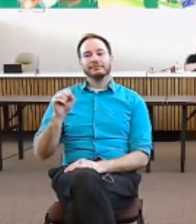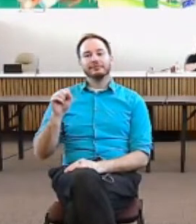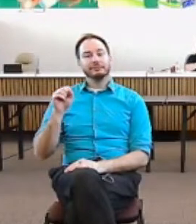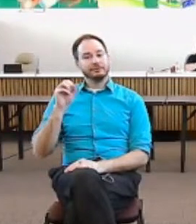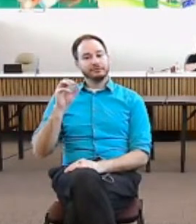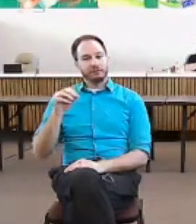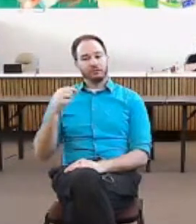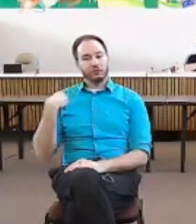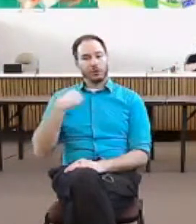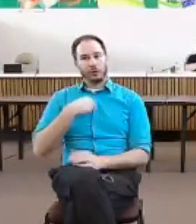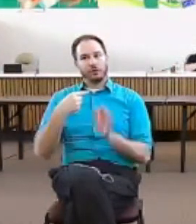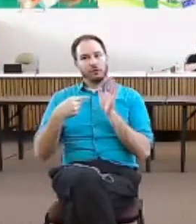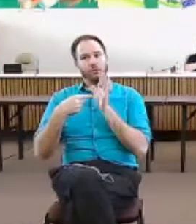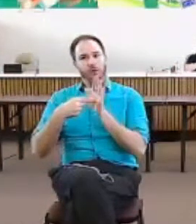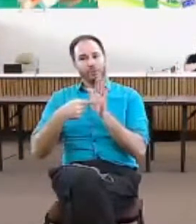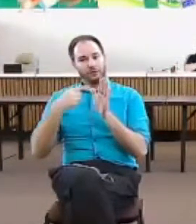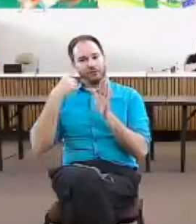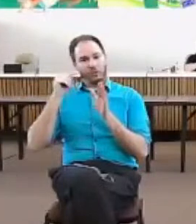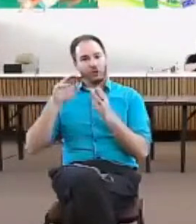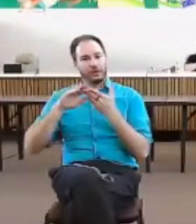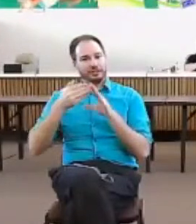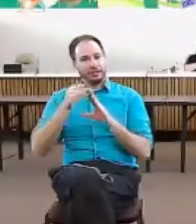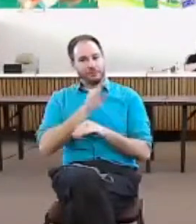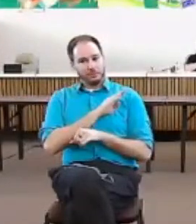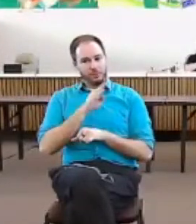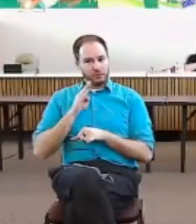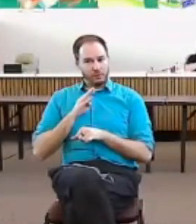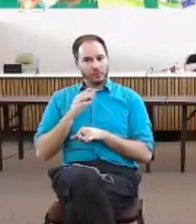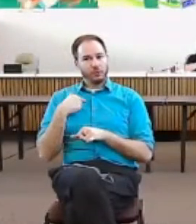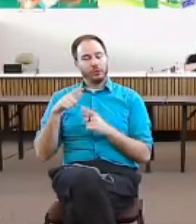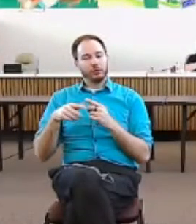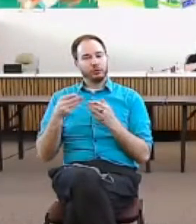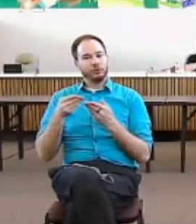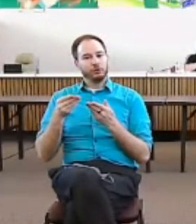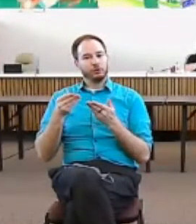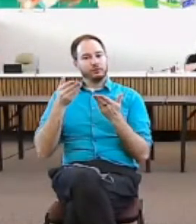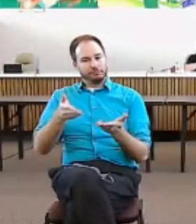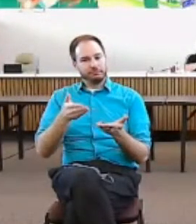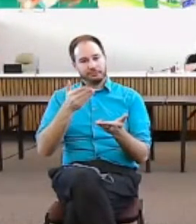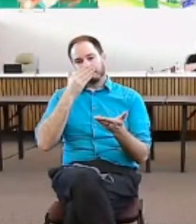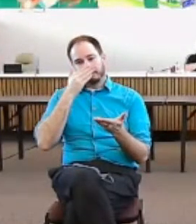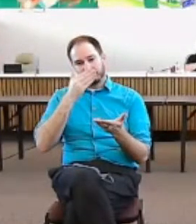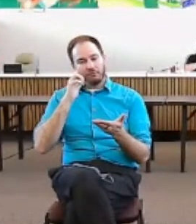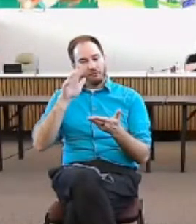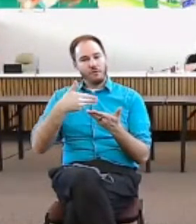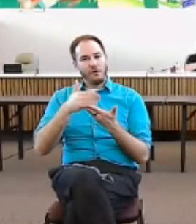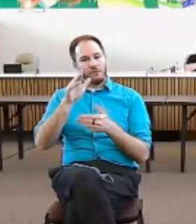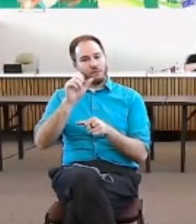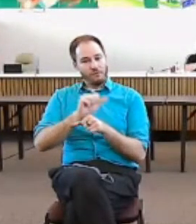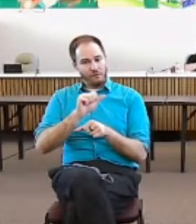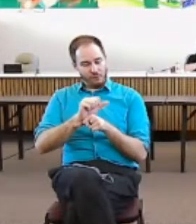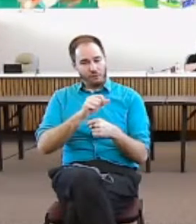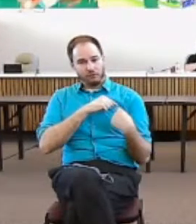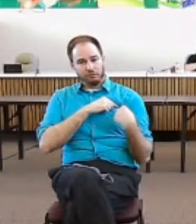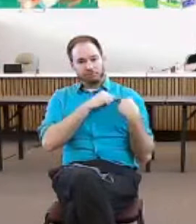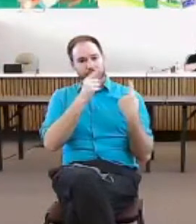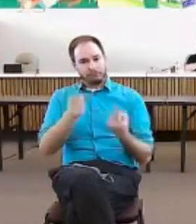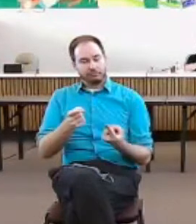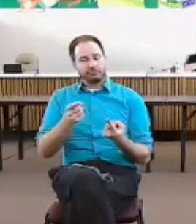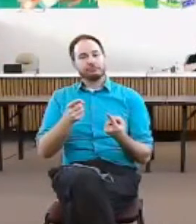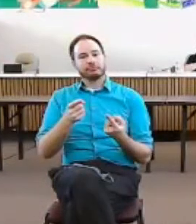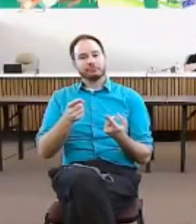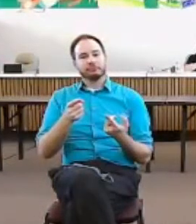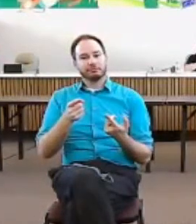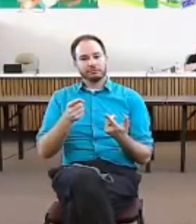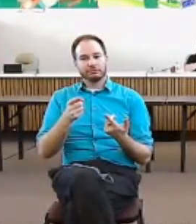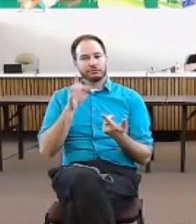On behalf of the town board, we just want to thank you for all the work that you've done and